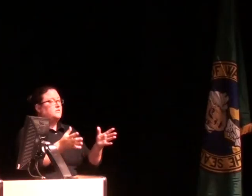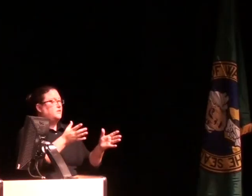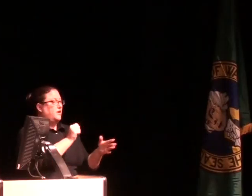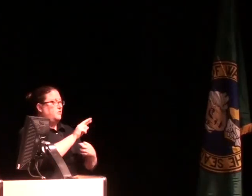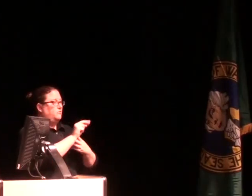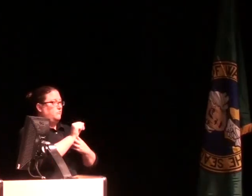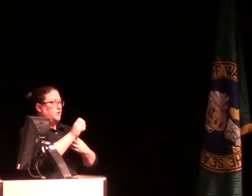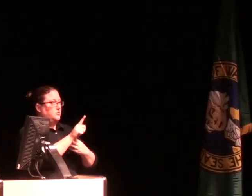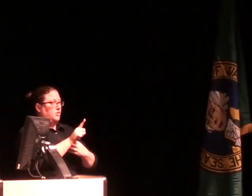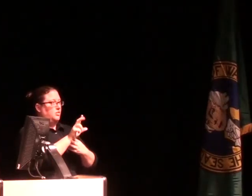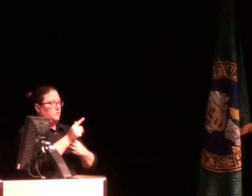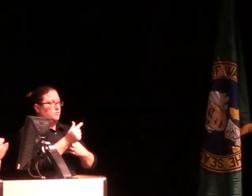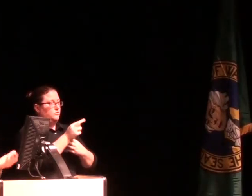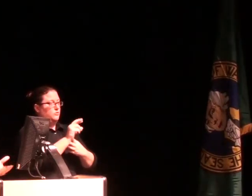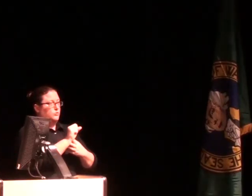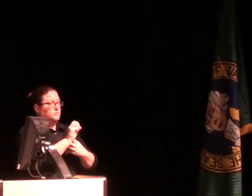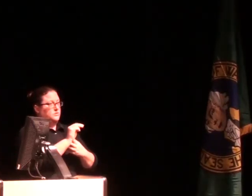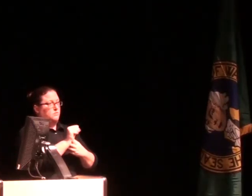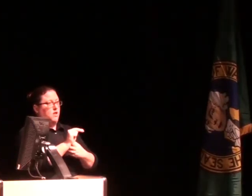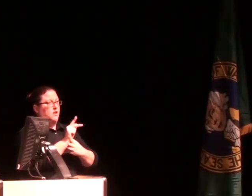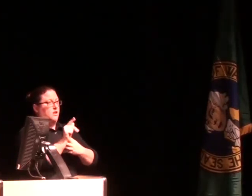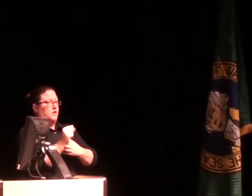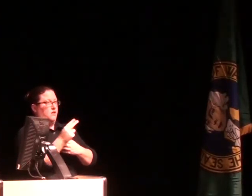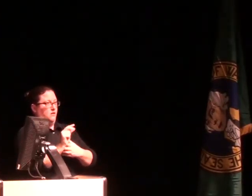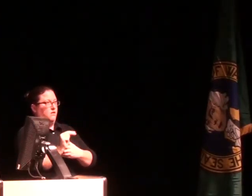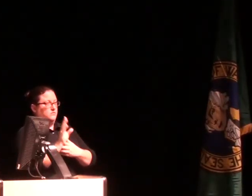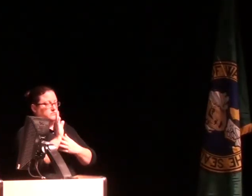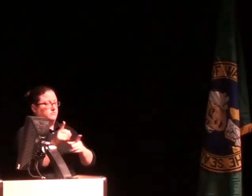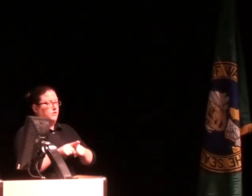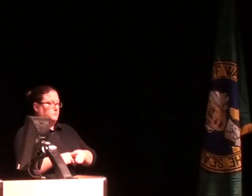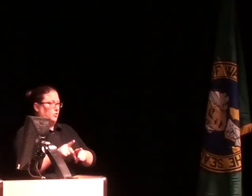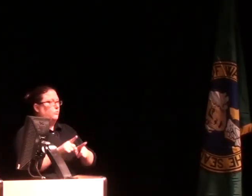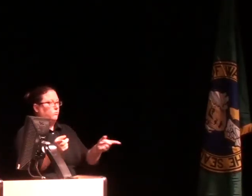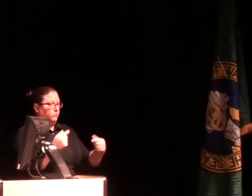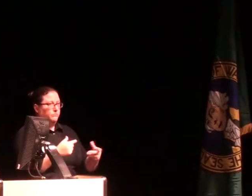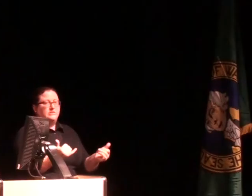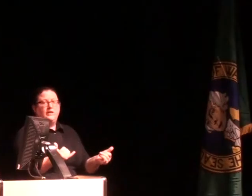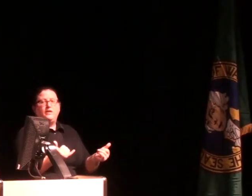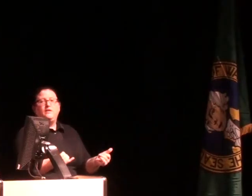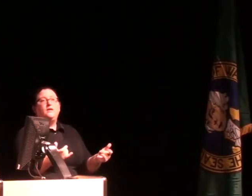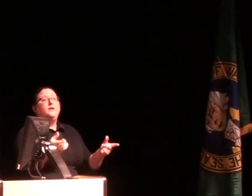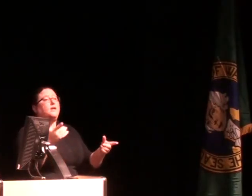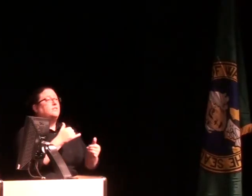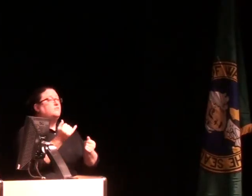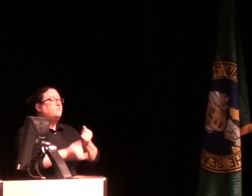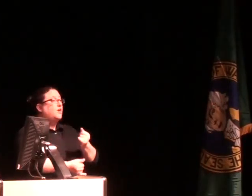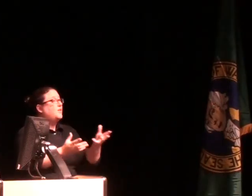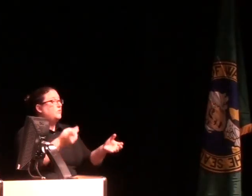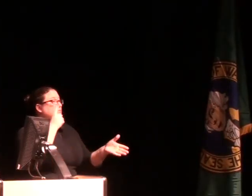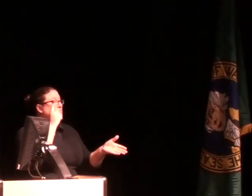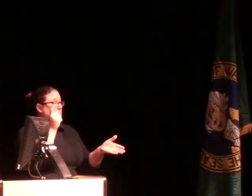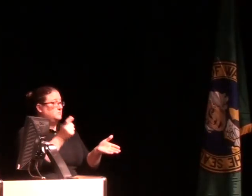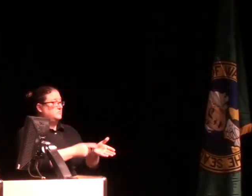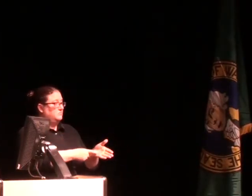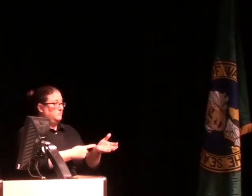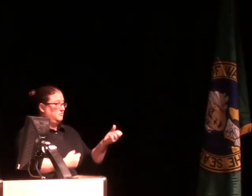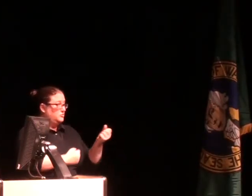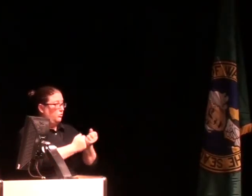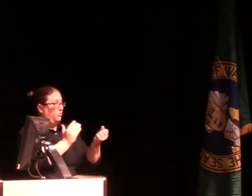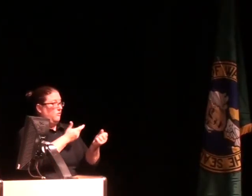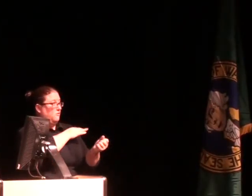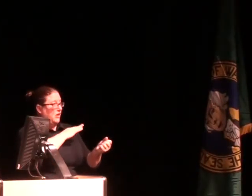Rachel Grossman Khan, who will also be with us today. And then finally, I'd like to acknowledge the support of our